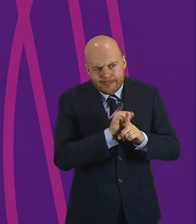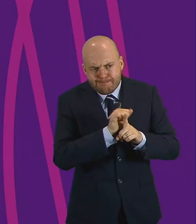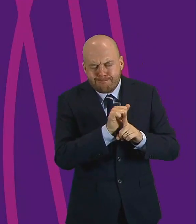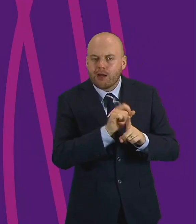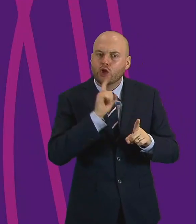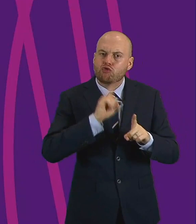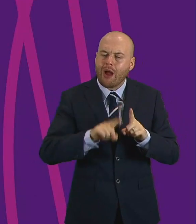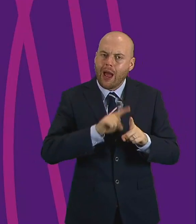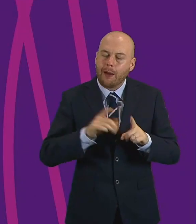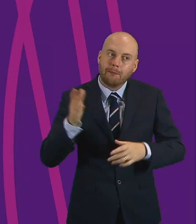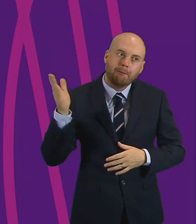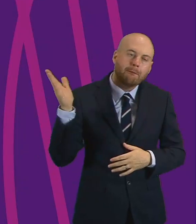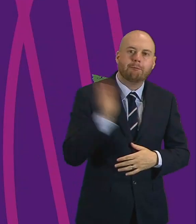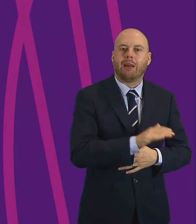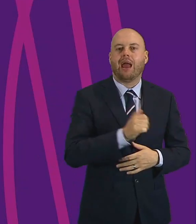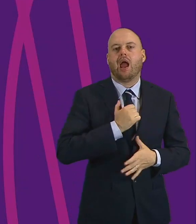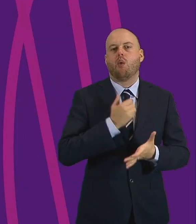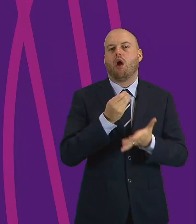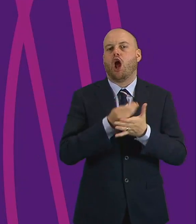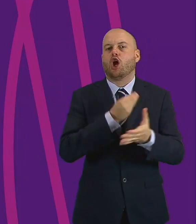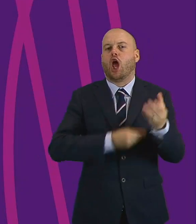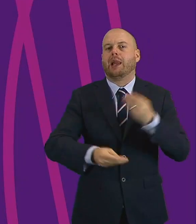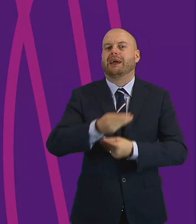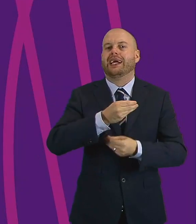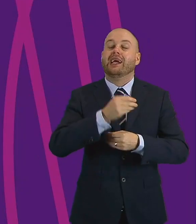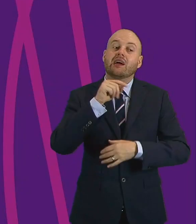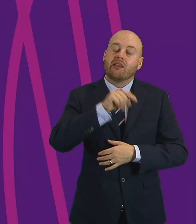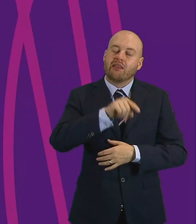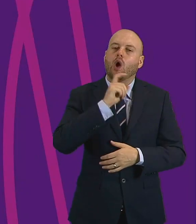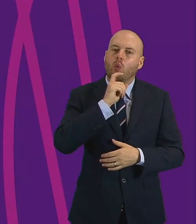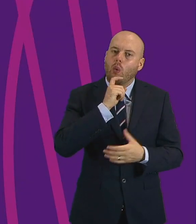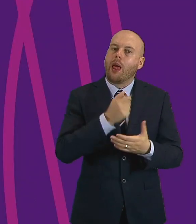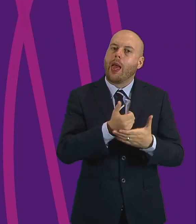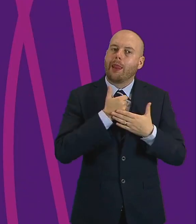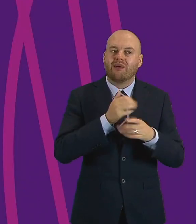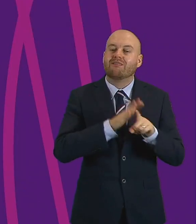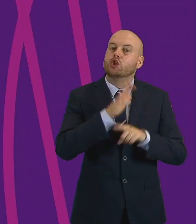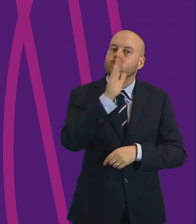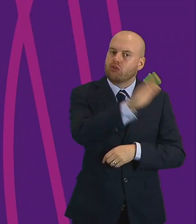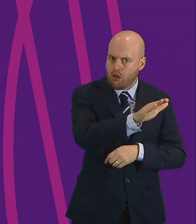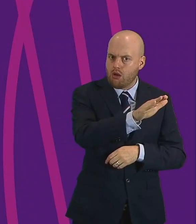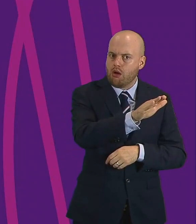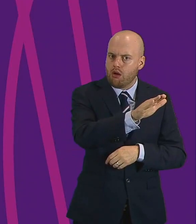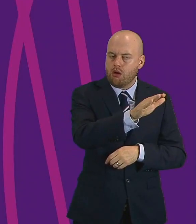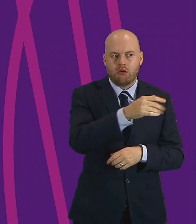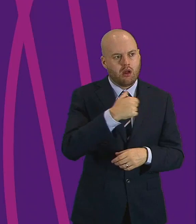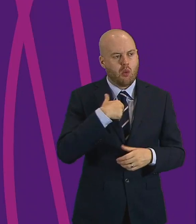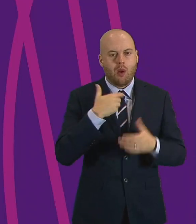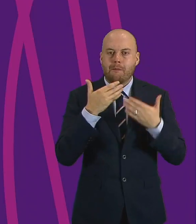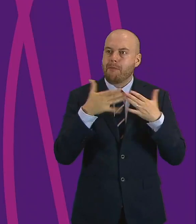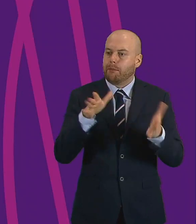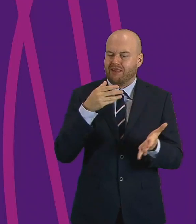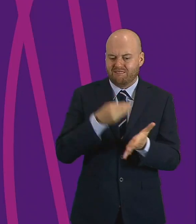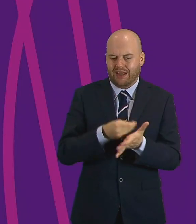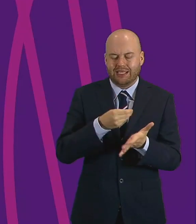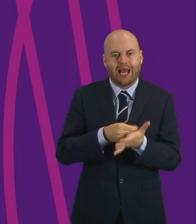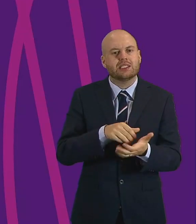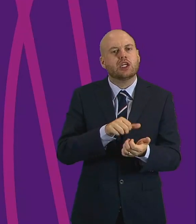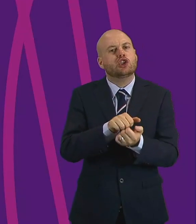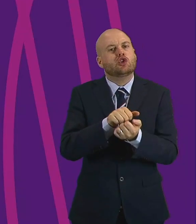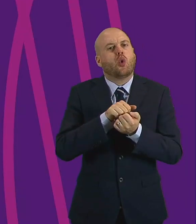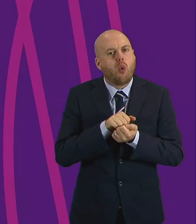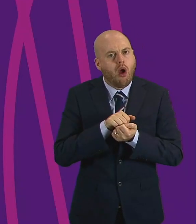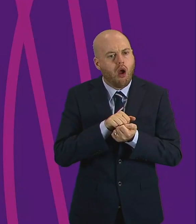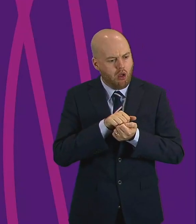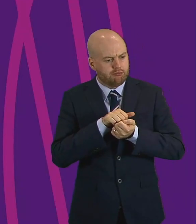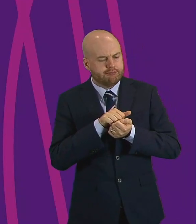economy, ensuring long-term recovery and then growth so that our public finances are secure. That should be the